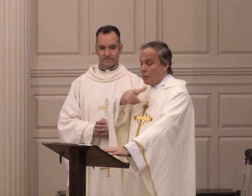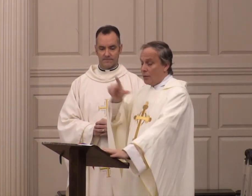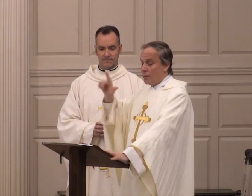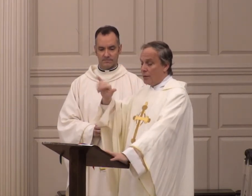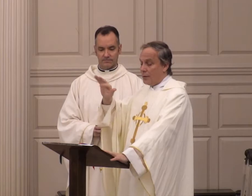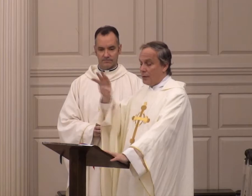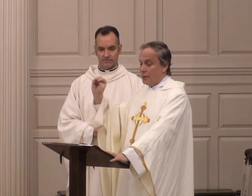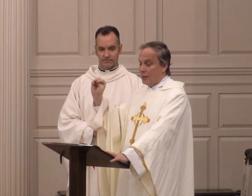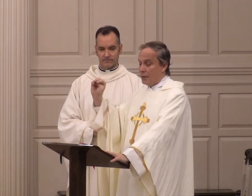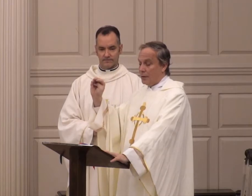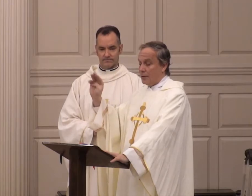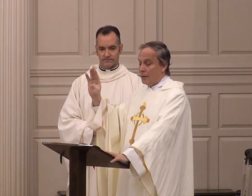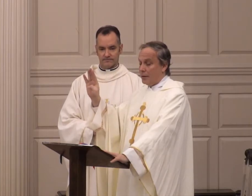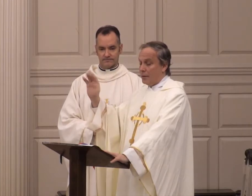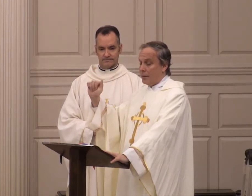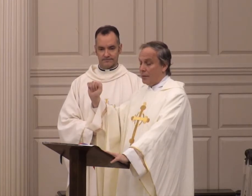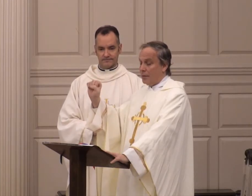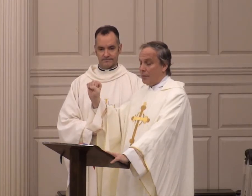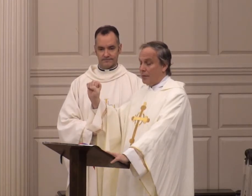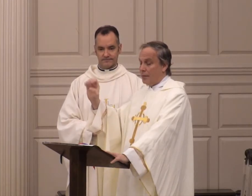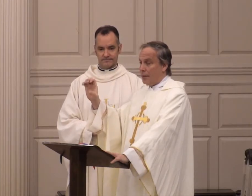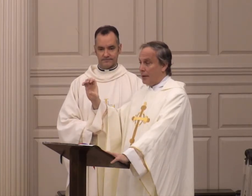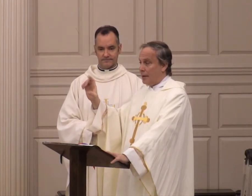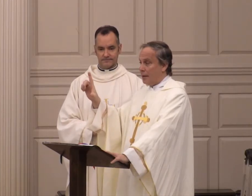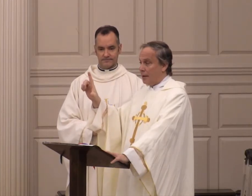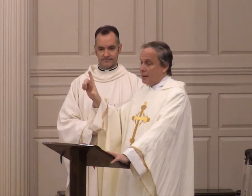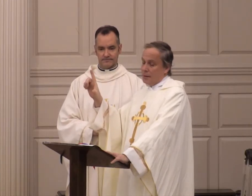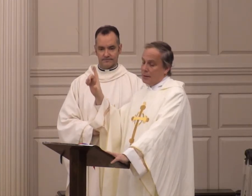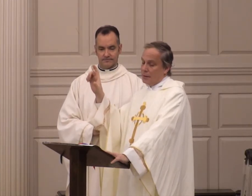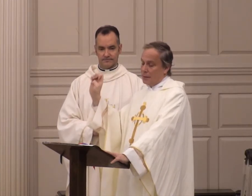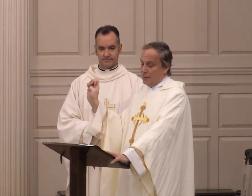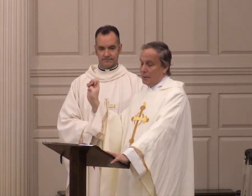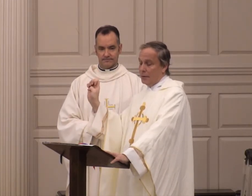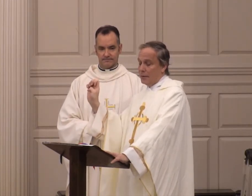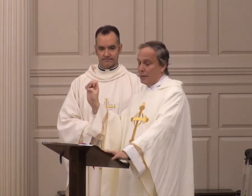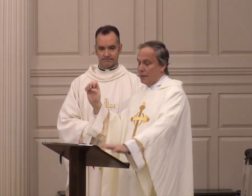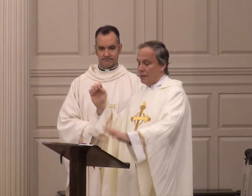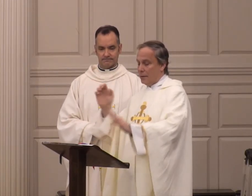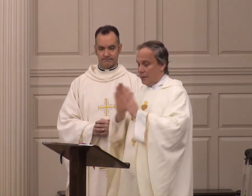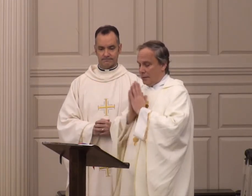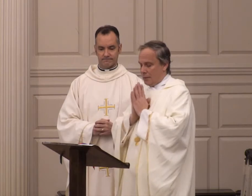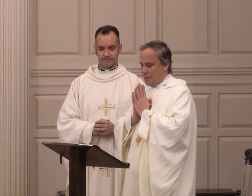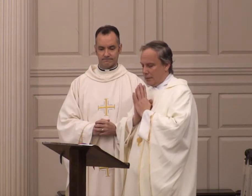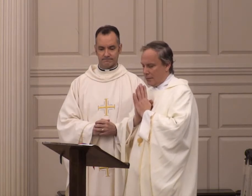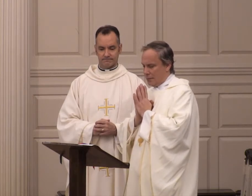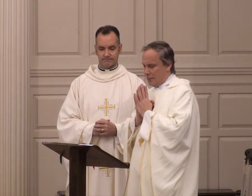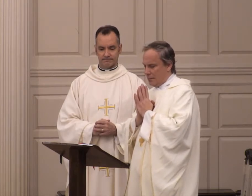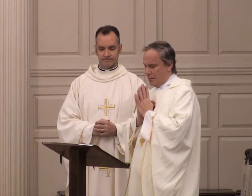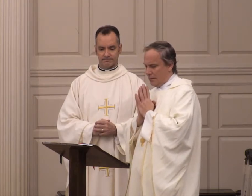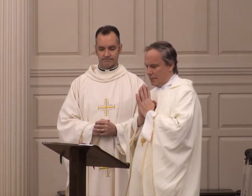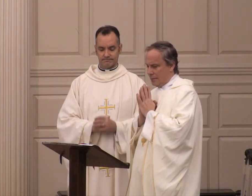let us acknowledge our sins and so prepare ourselves to celebrate these sacred mysteries.